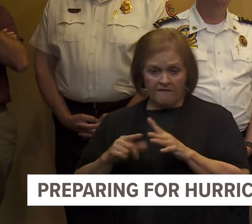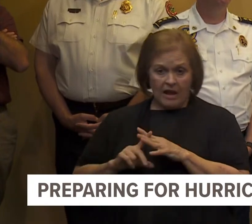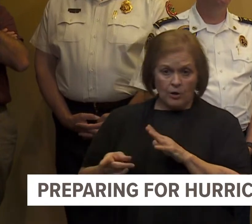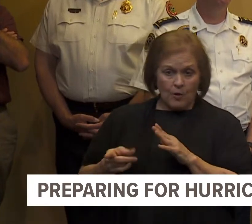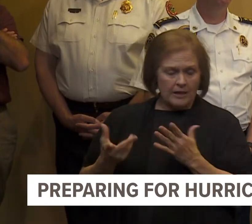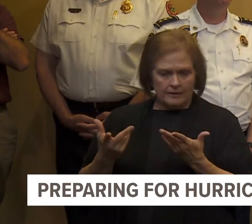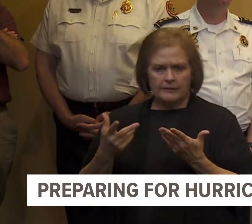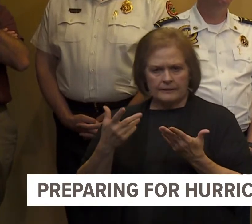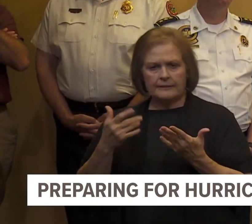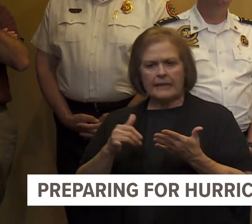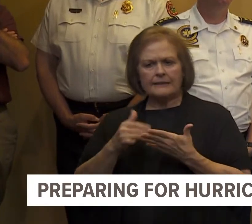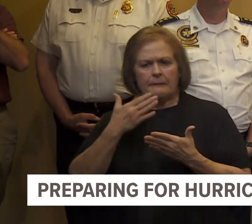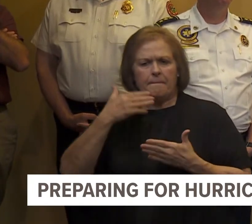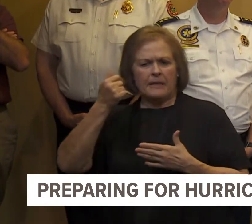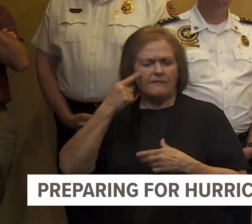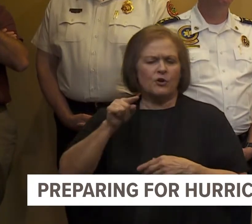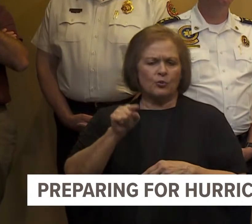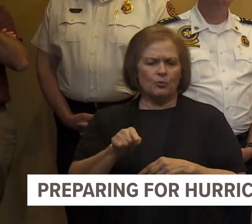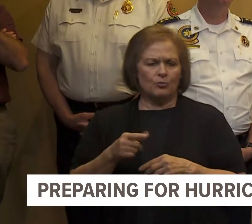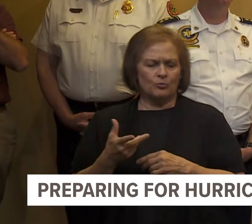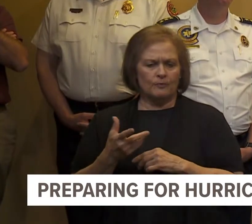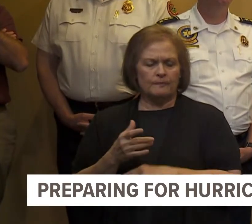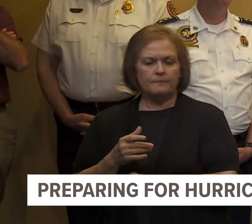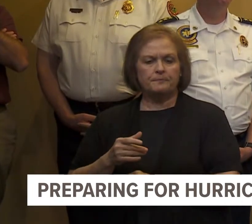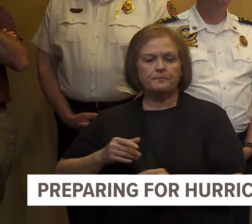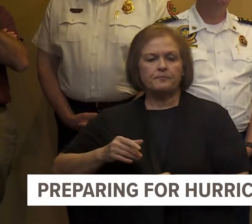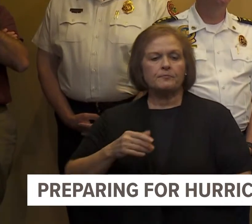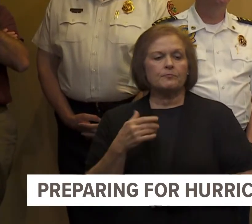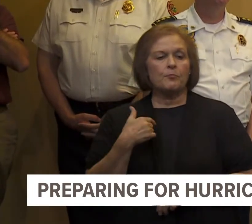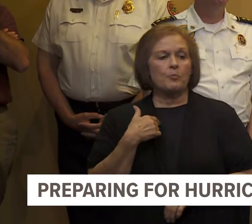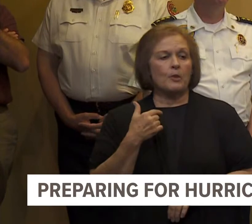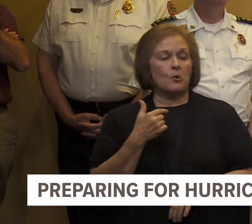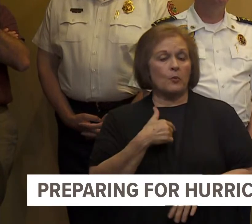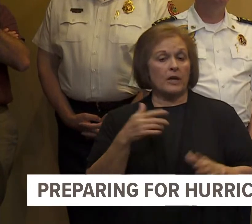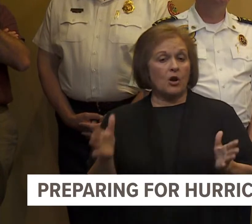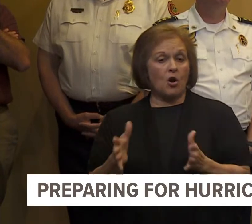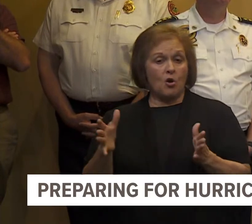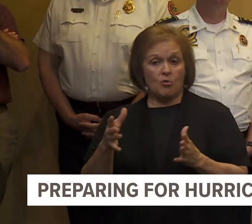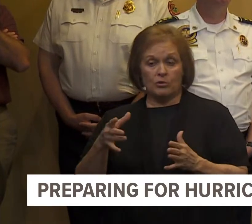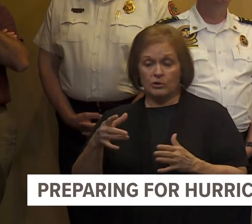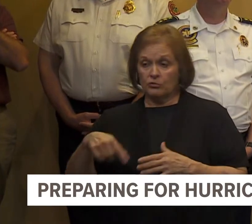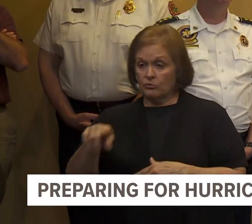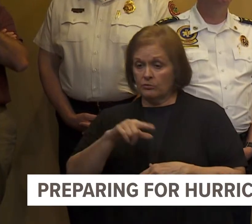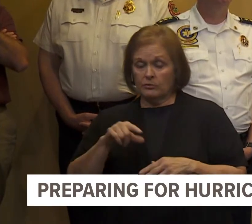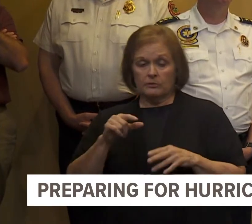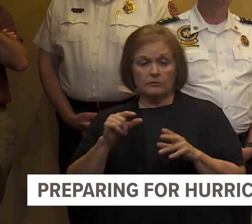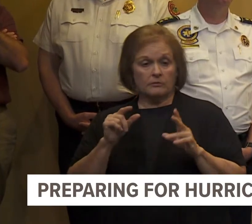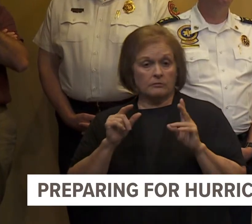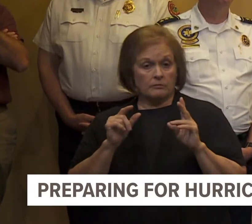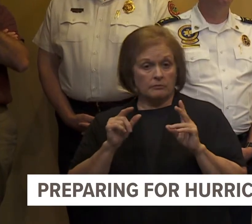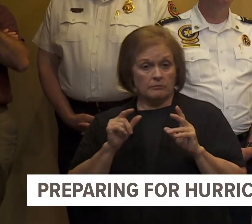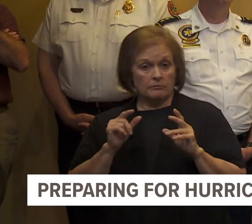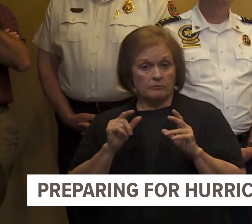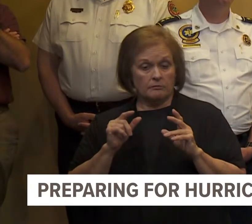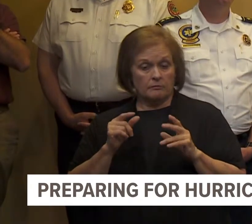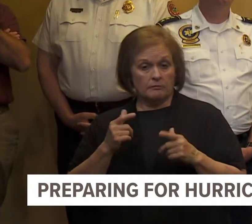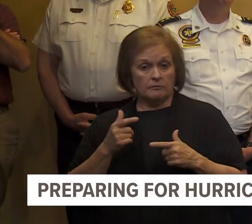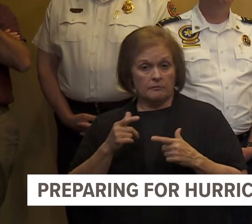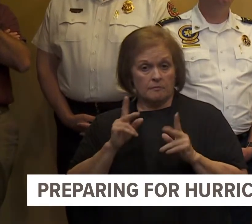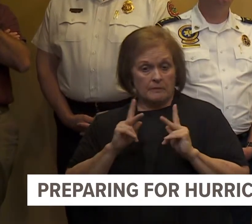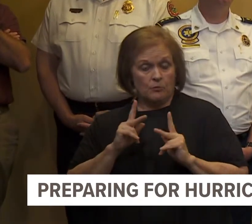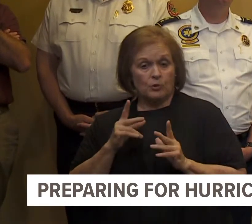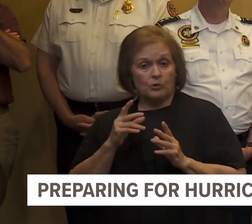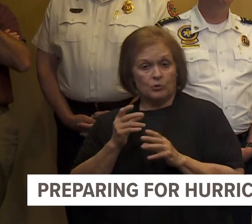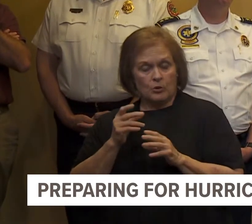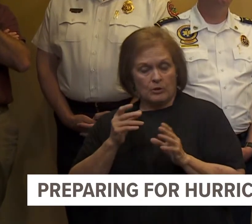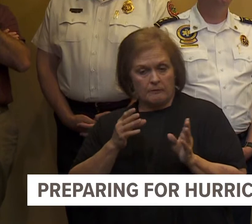always the best and safest course. So again, we encourage all of these residents and everybody to review your